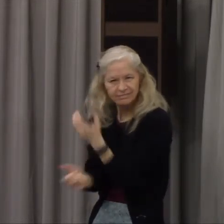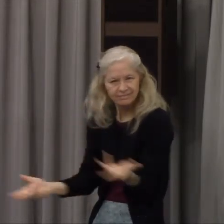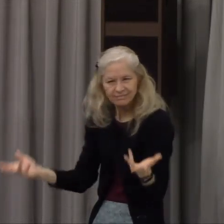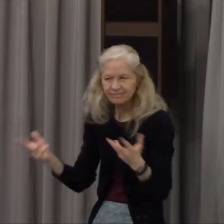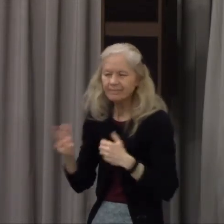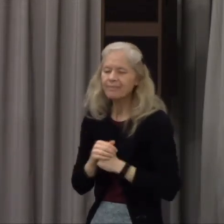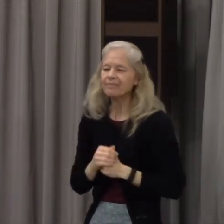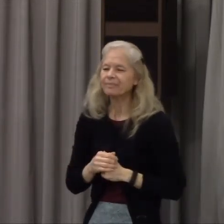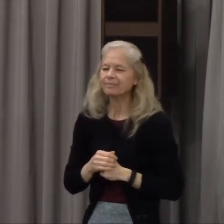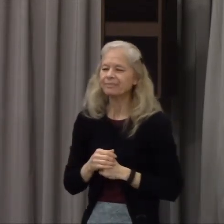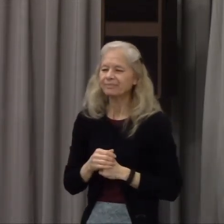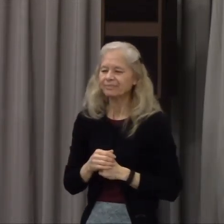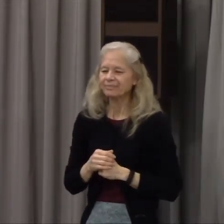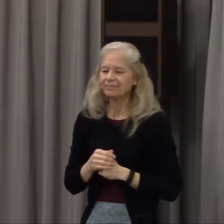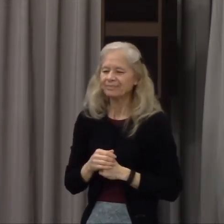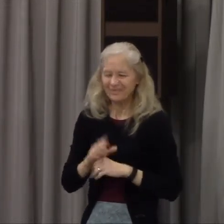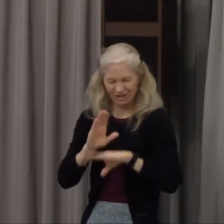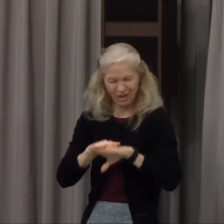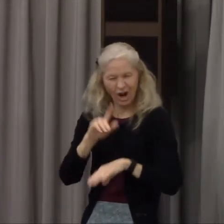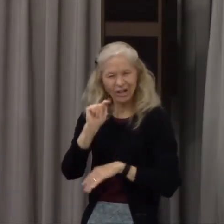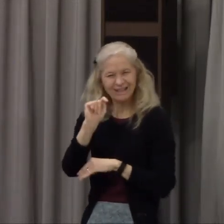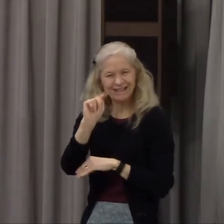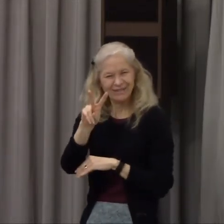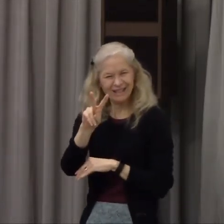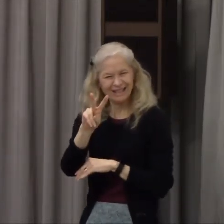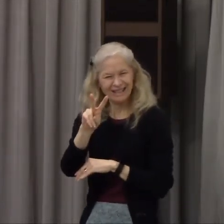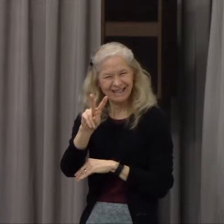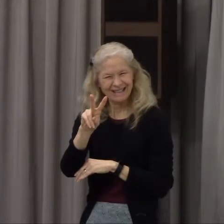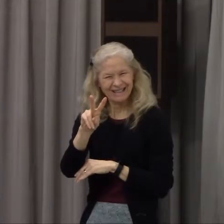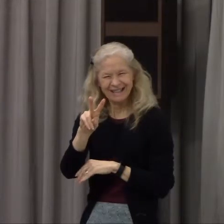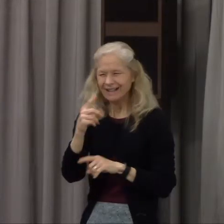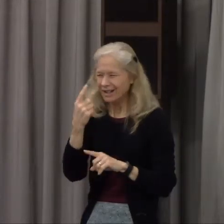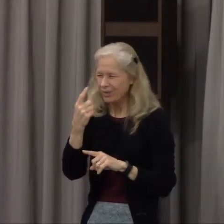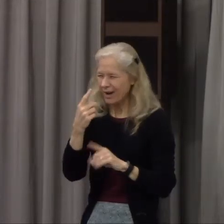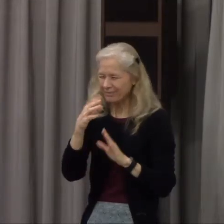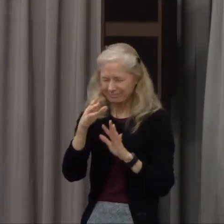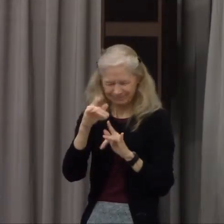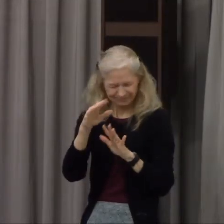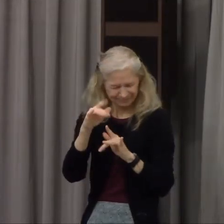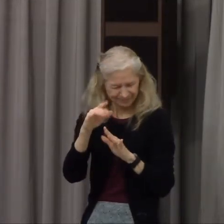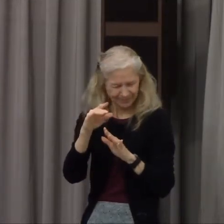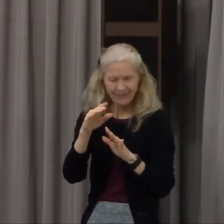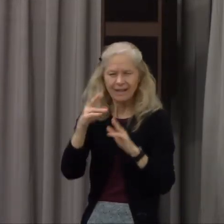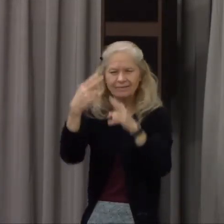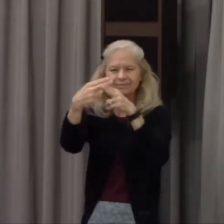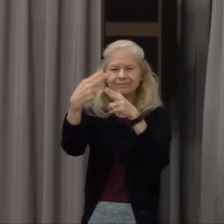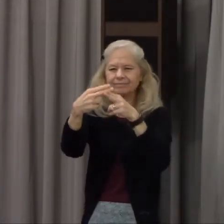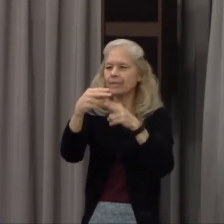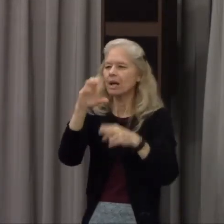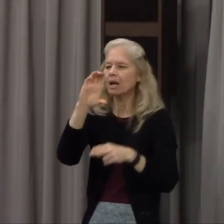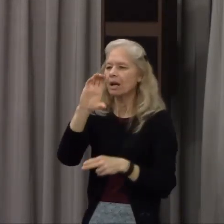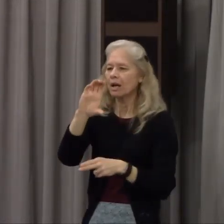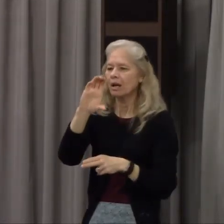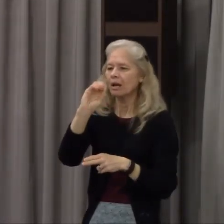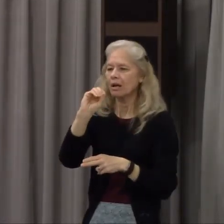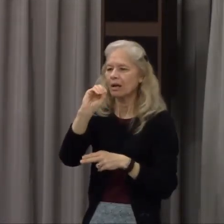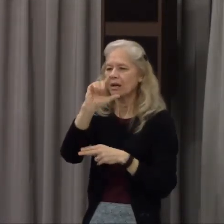There's a show on TV called Cold Justice. It's where somebody's been murdered or something, and they never got